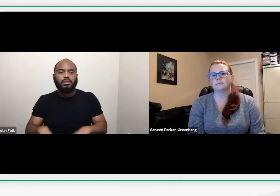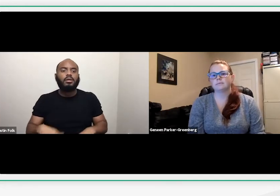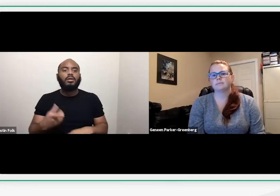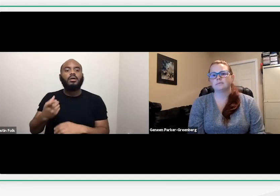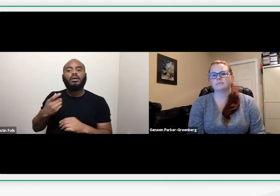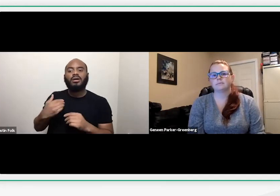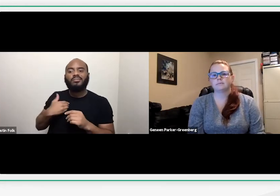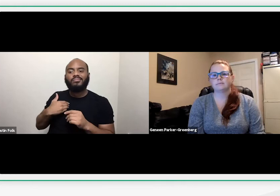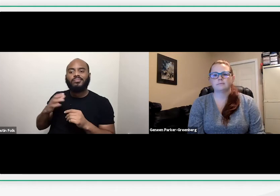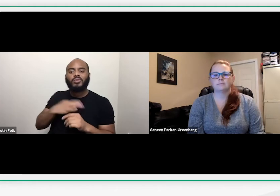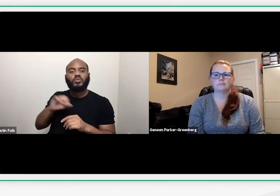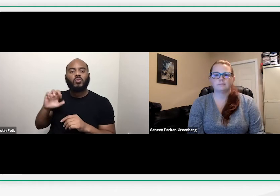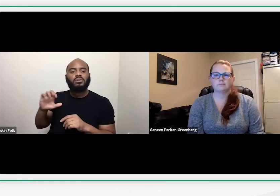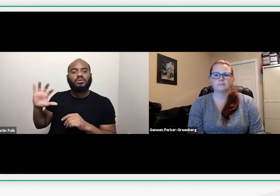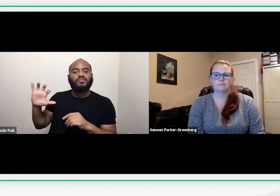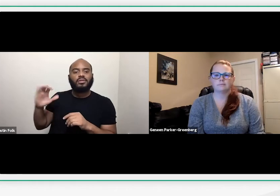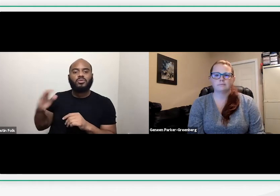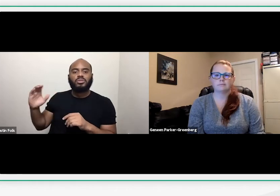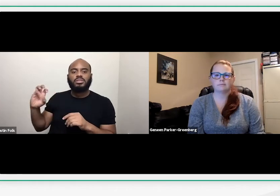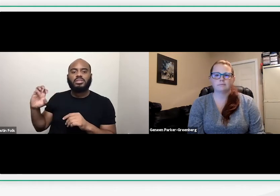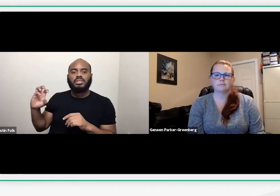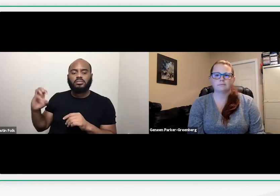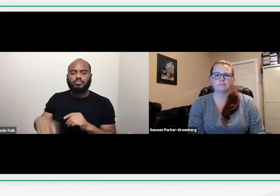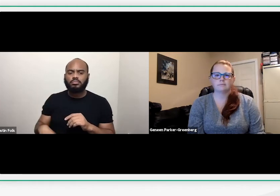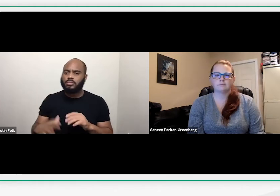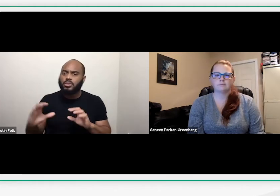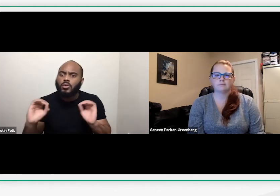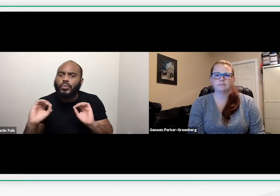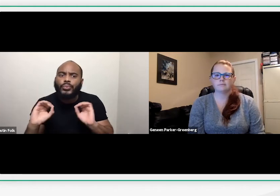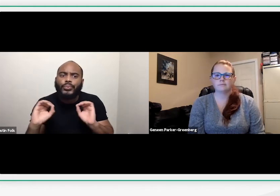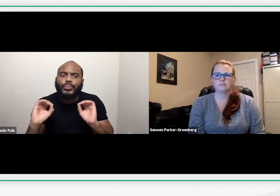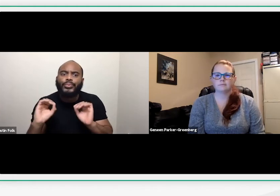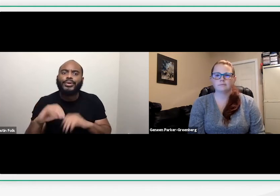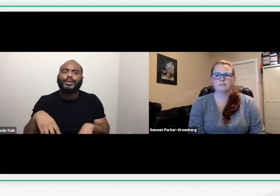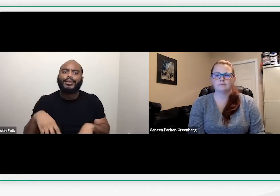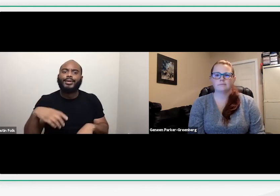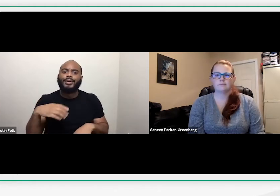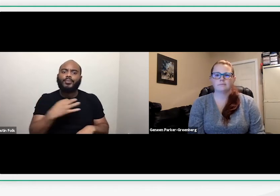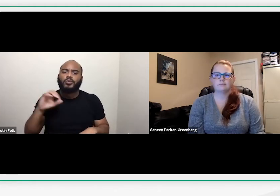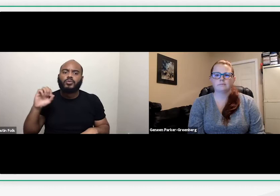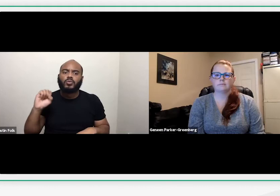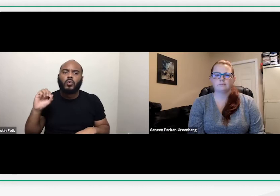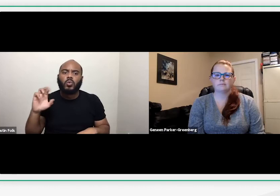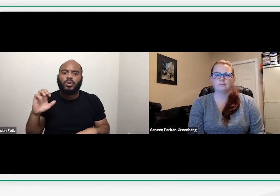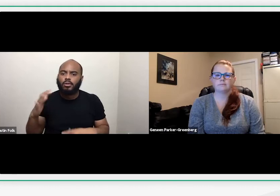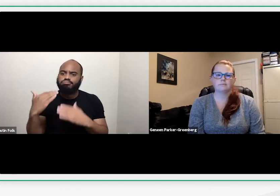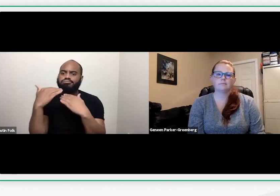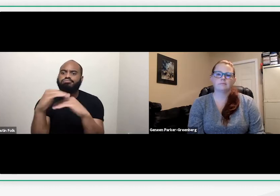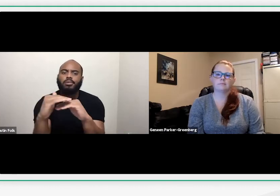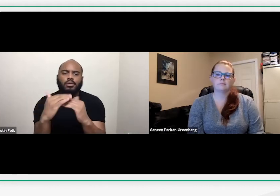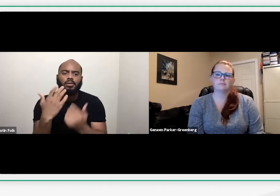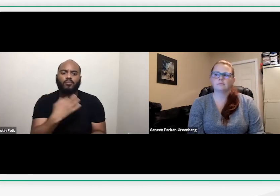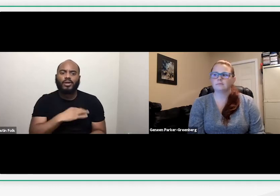Okay, here's our scenario, personal or business. This applies to both. Let's say I have a 500 to 600 credit